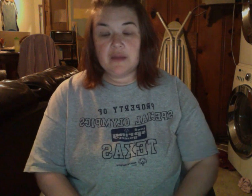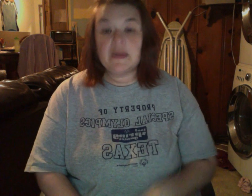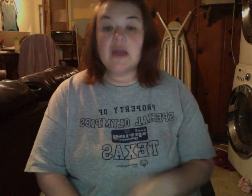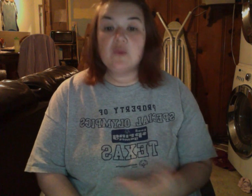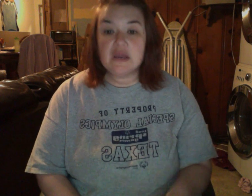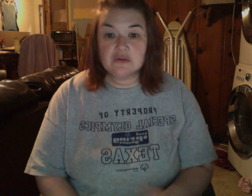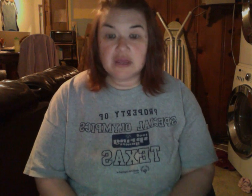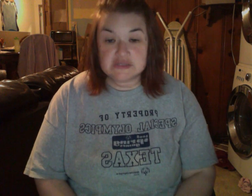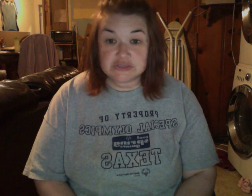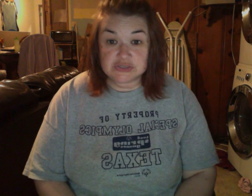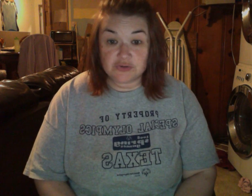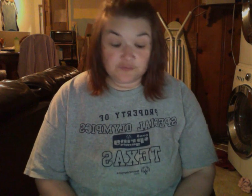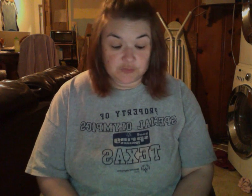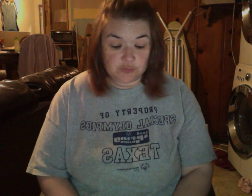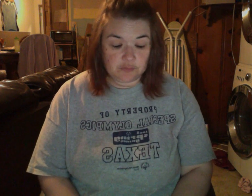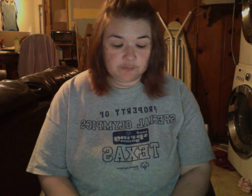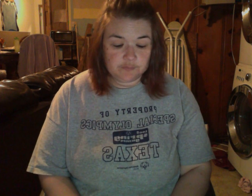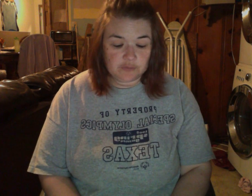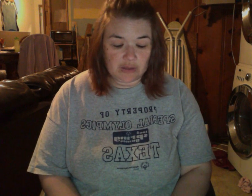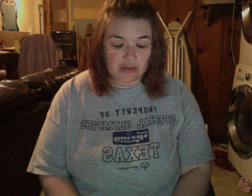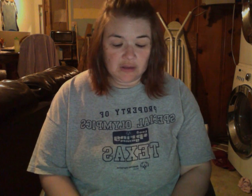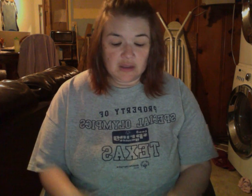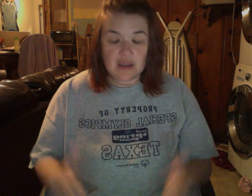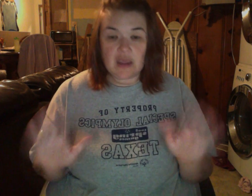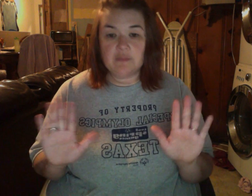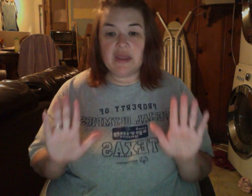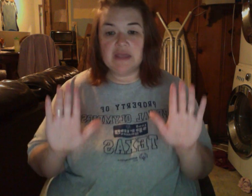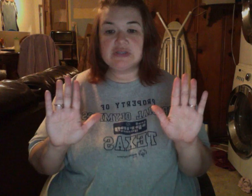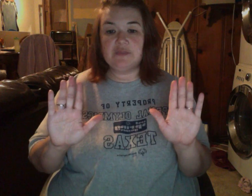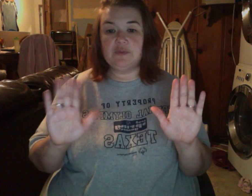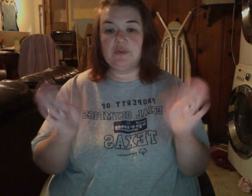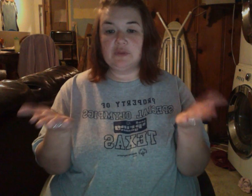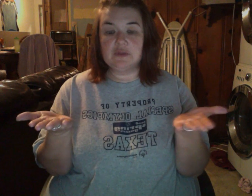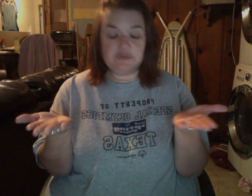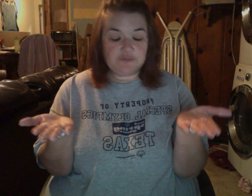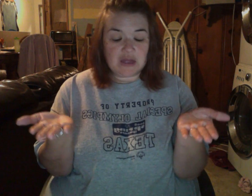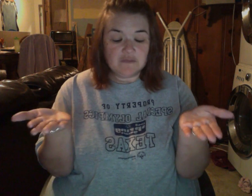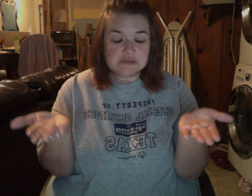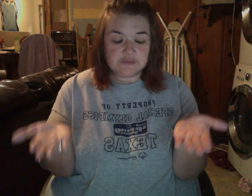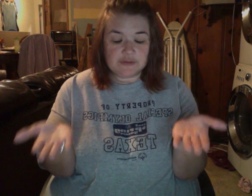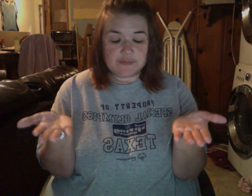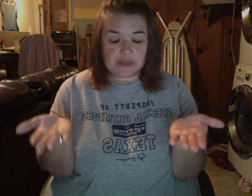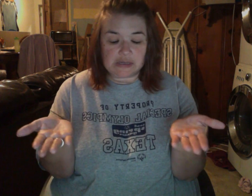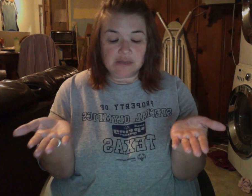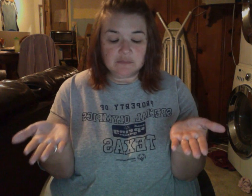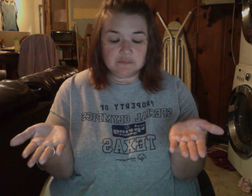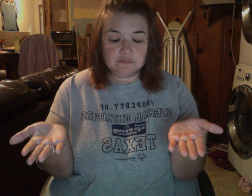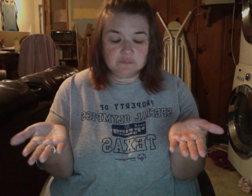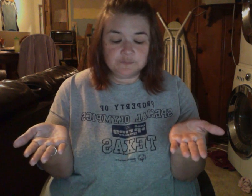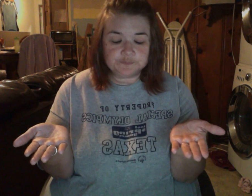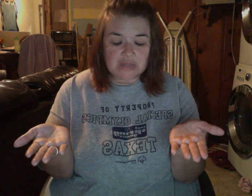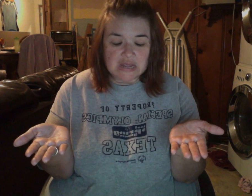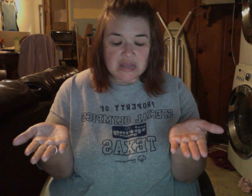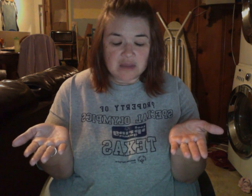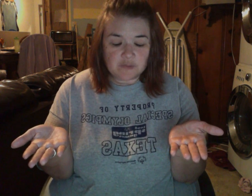my waiter likes to serve food, okay? And my hand shapes are both going to be 5s, front and body. And when I